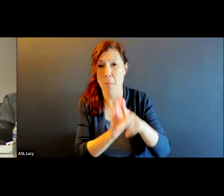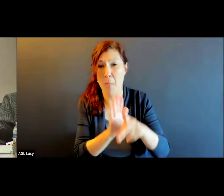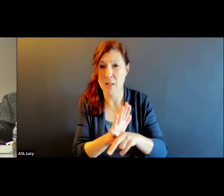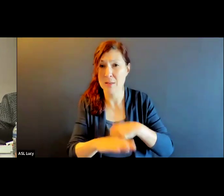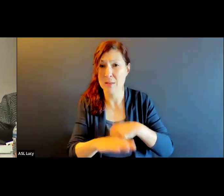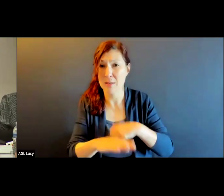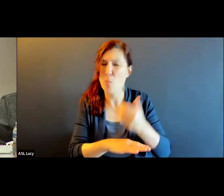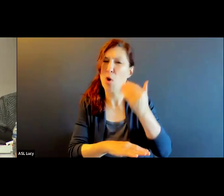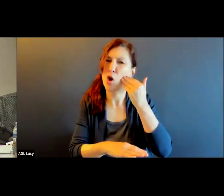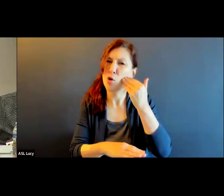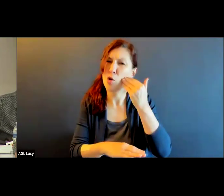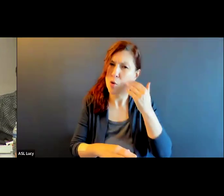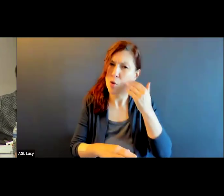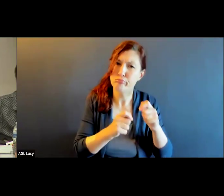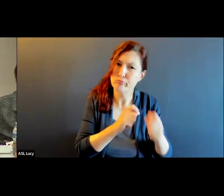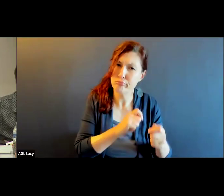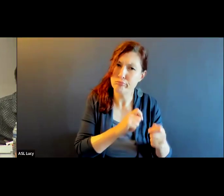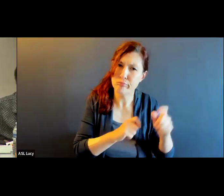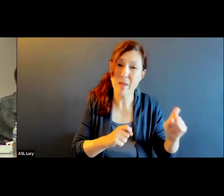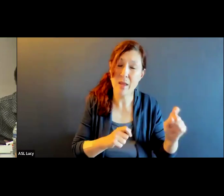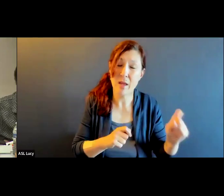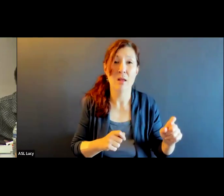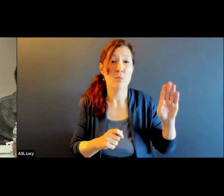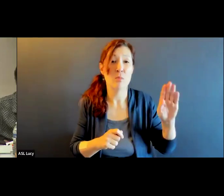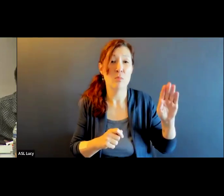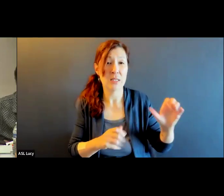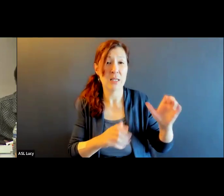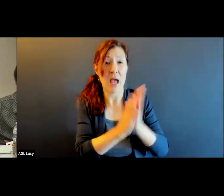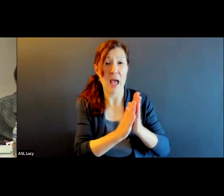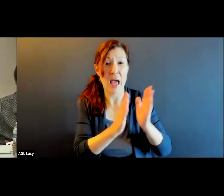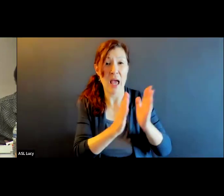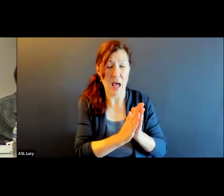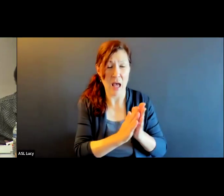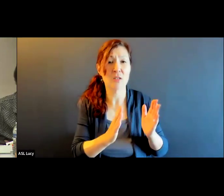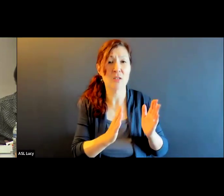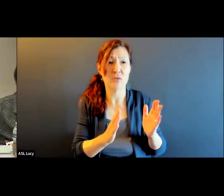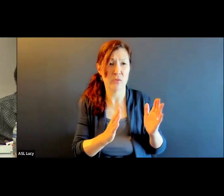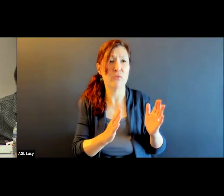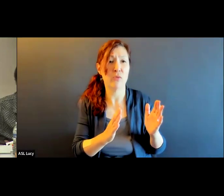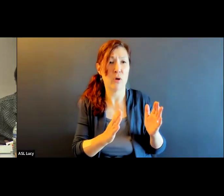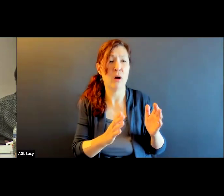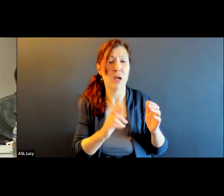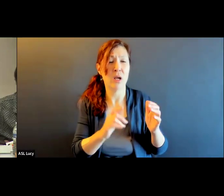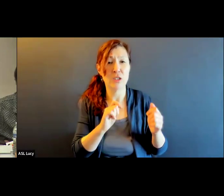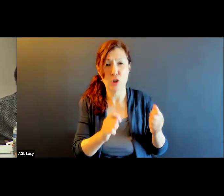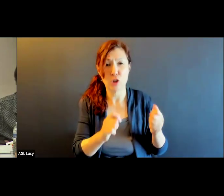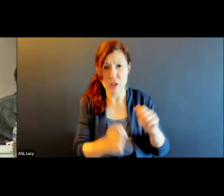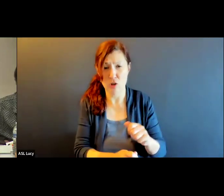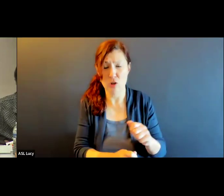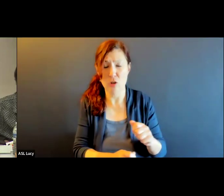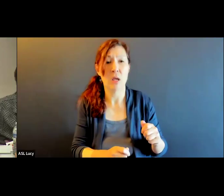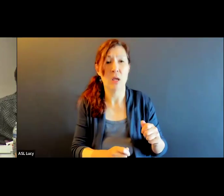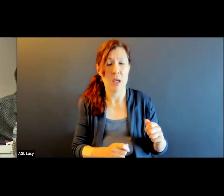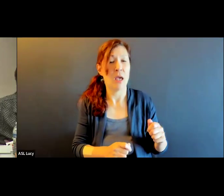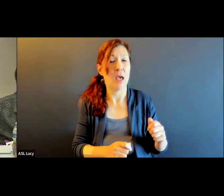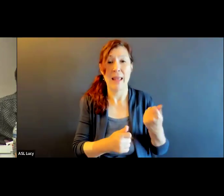to be adjusted. As requested by the committee, each minor change over the past several years has been in service of improving the